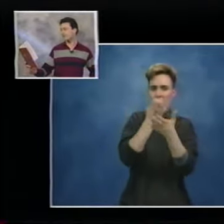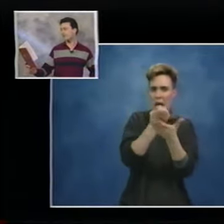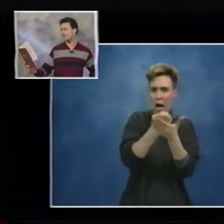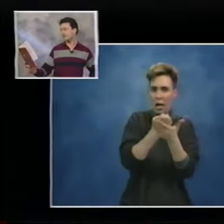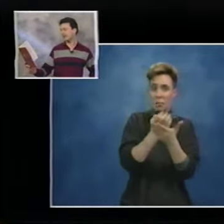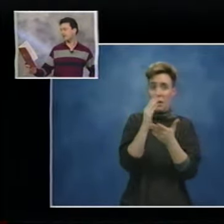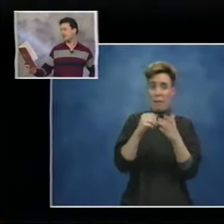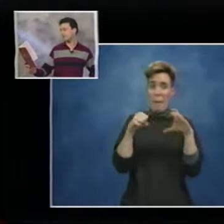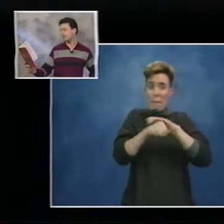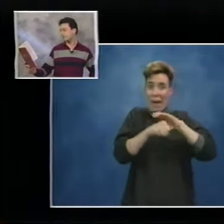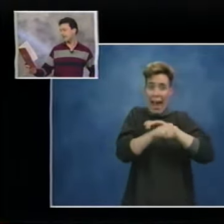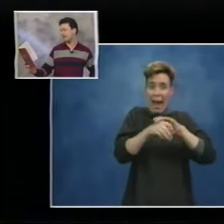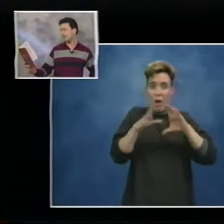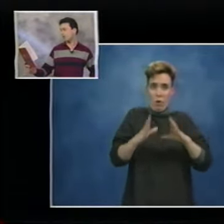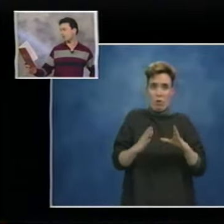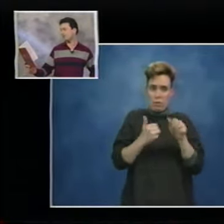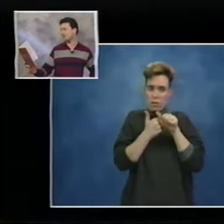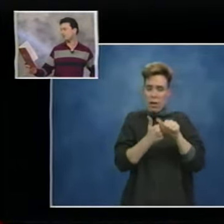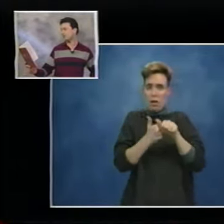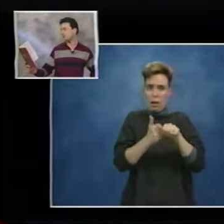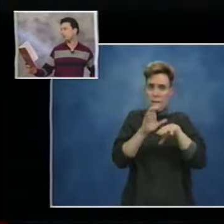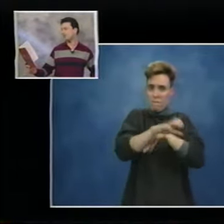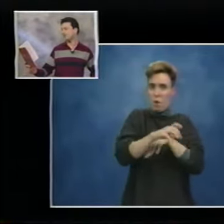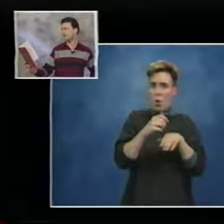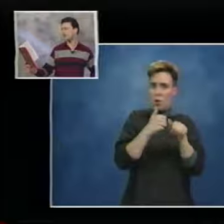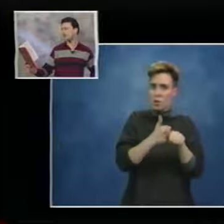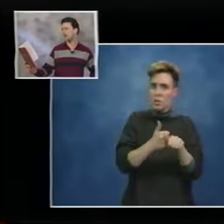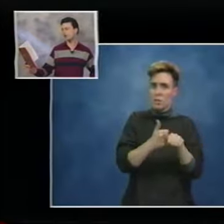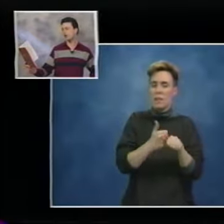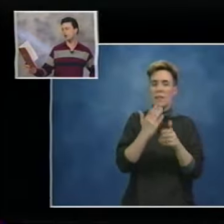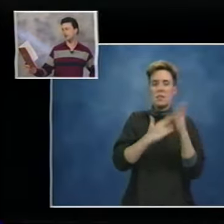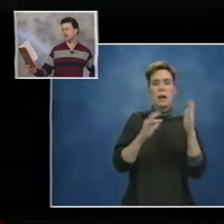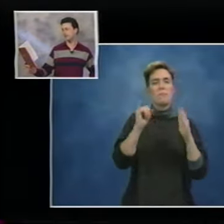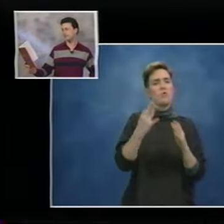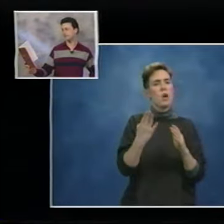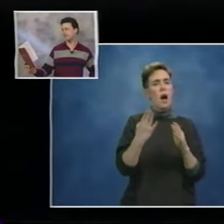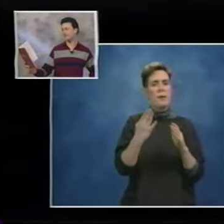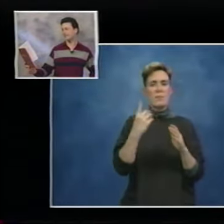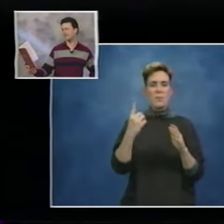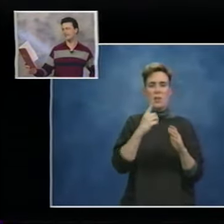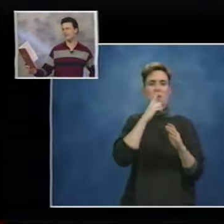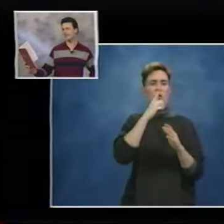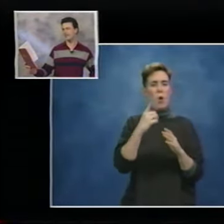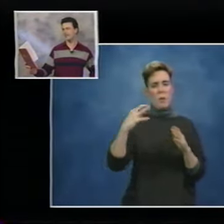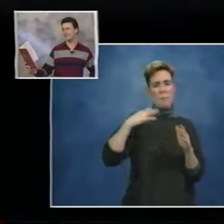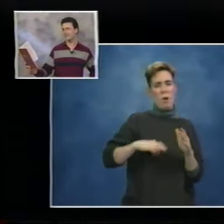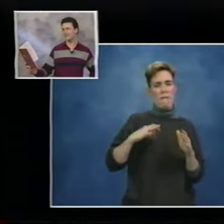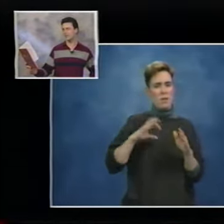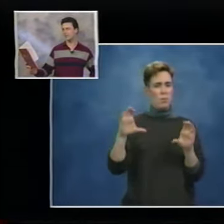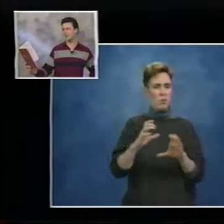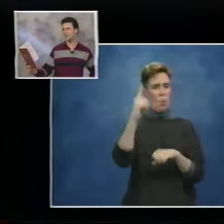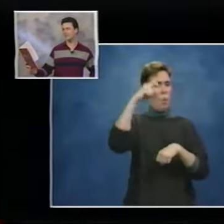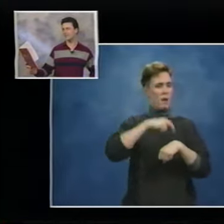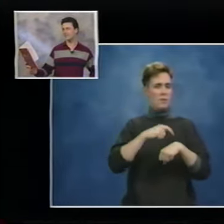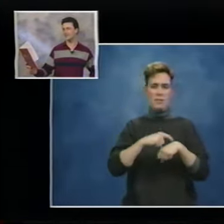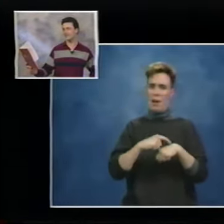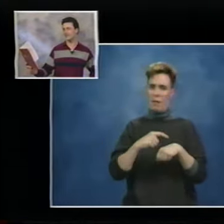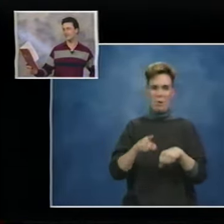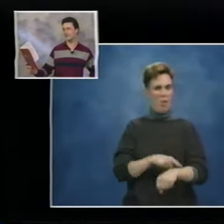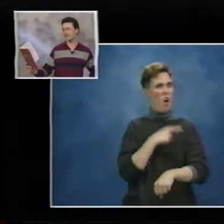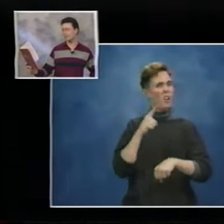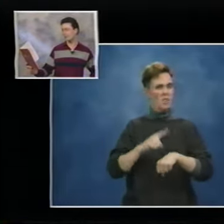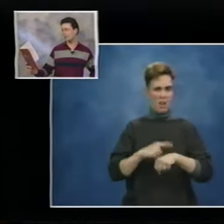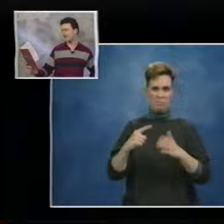jobs that it paid only to do once in a long time. And among them was cleaning